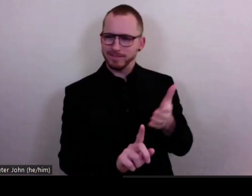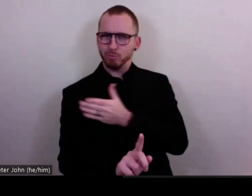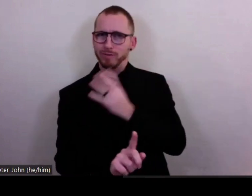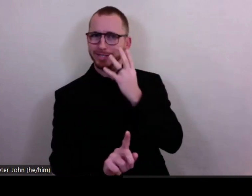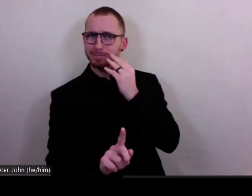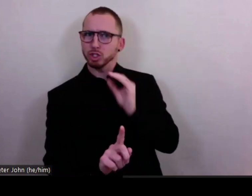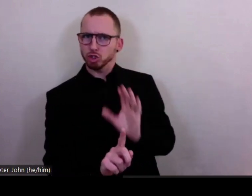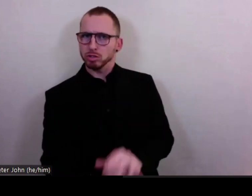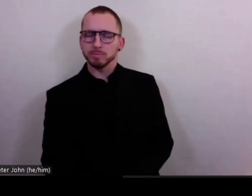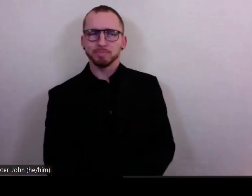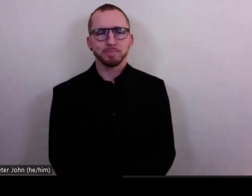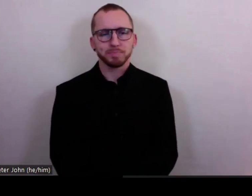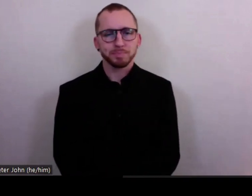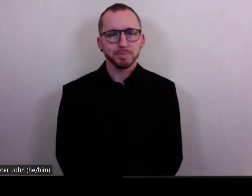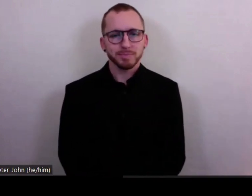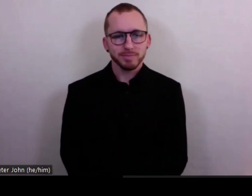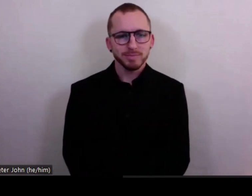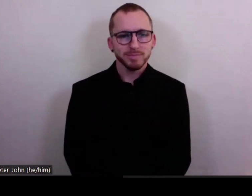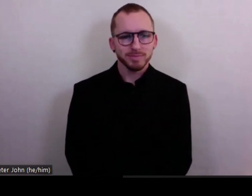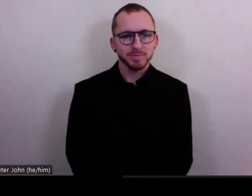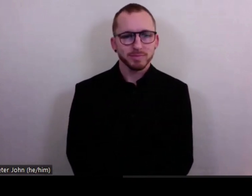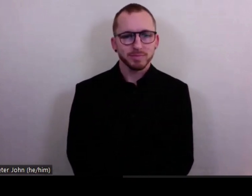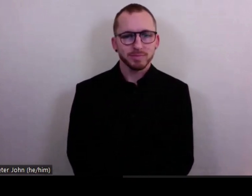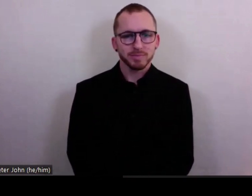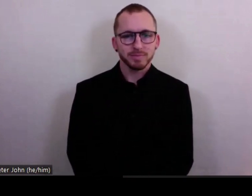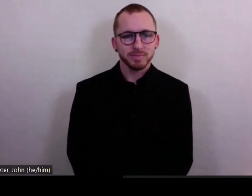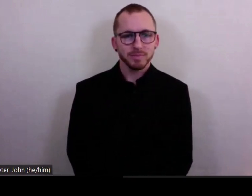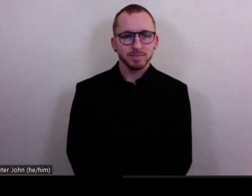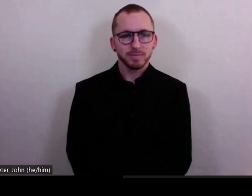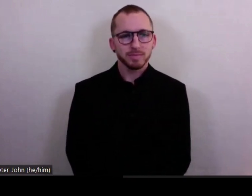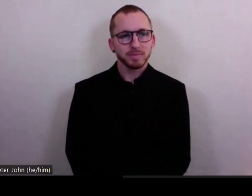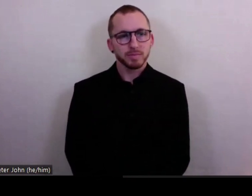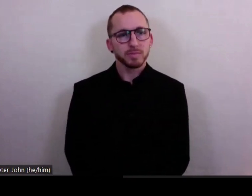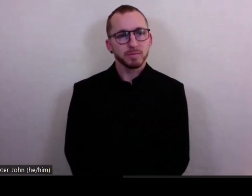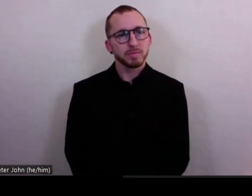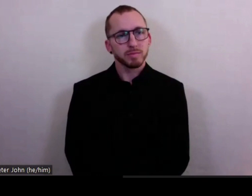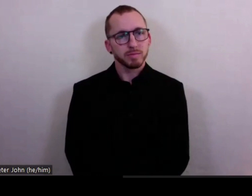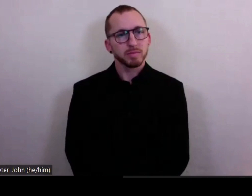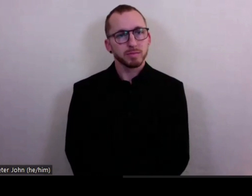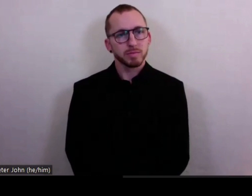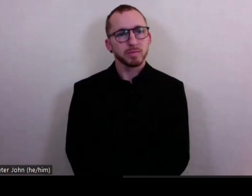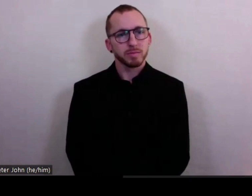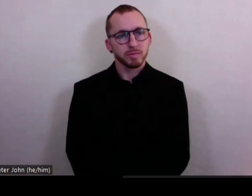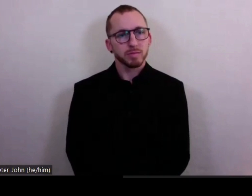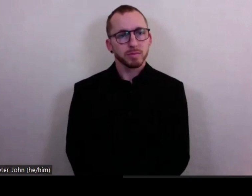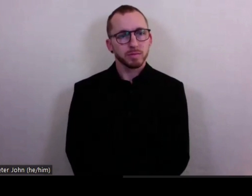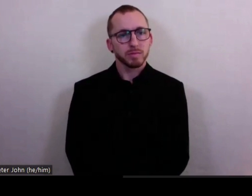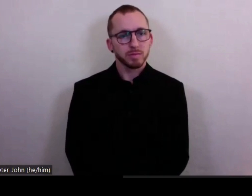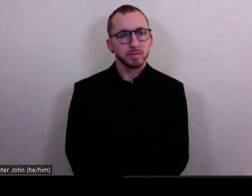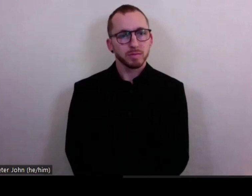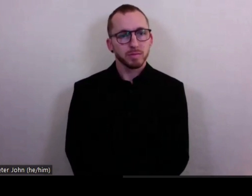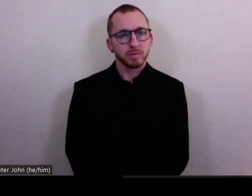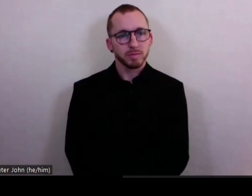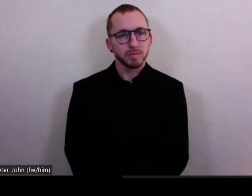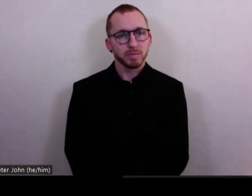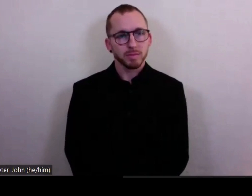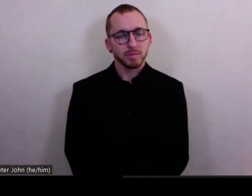that has said no, no, no. But it is really different. Sometimes it's the only language that I